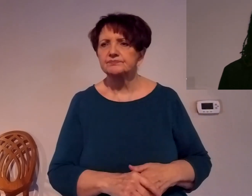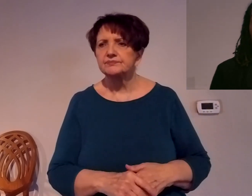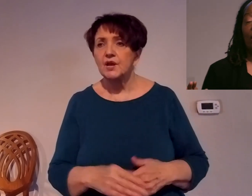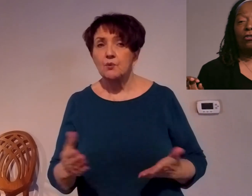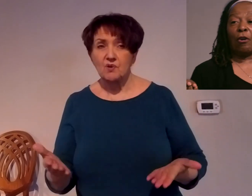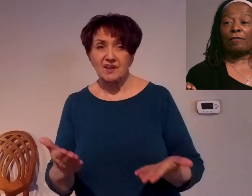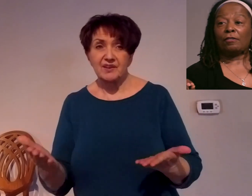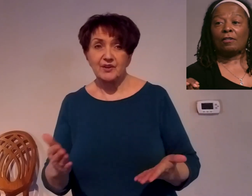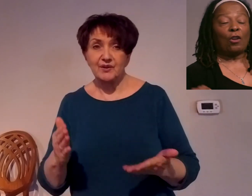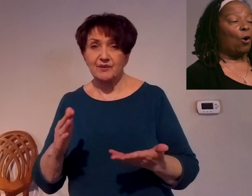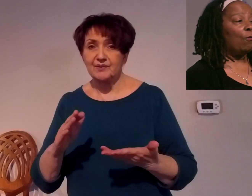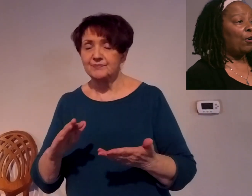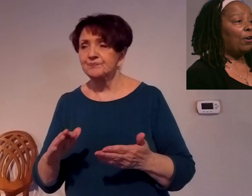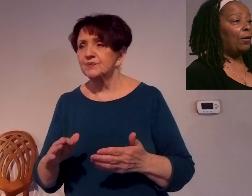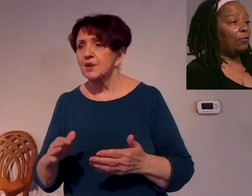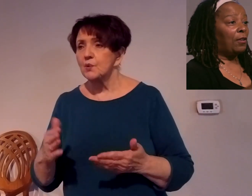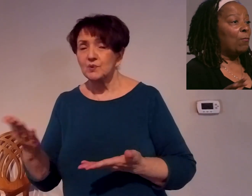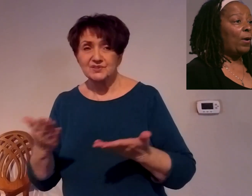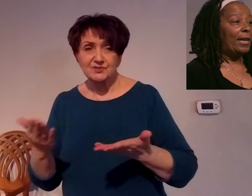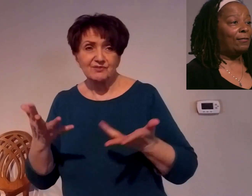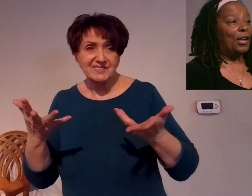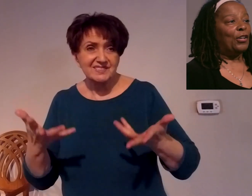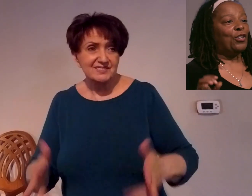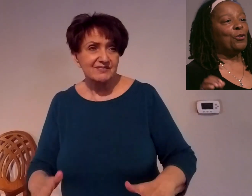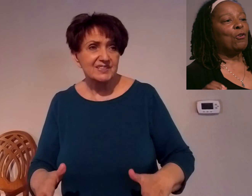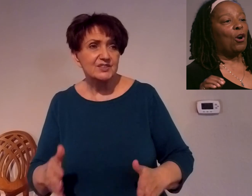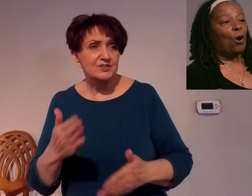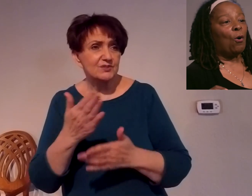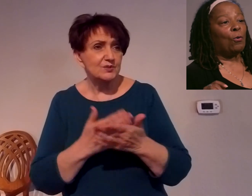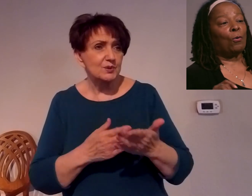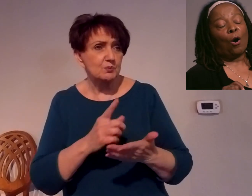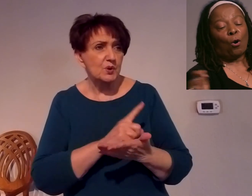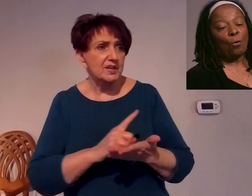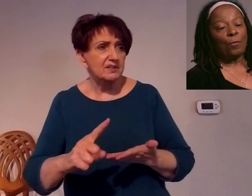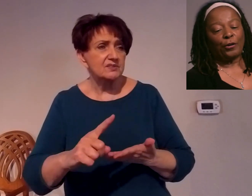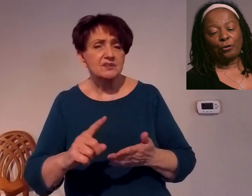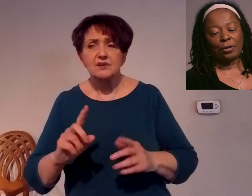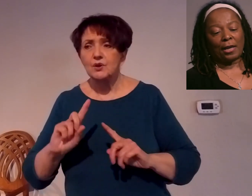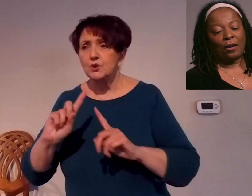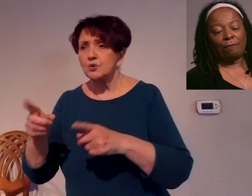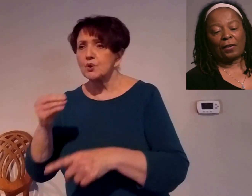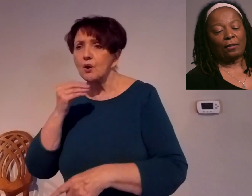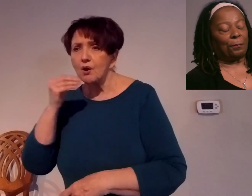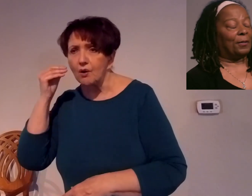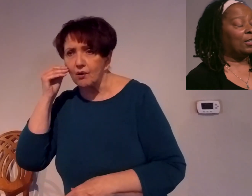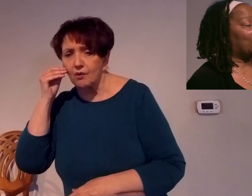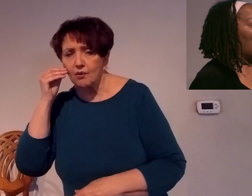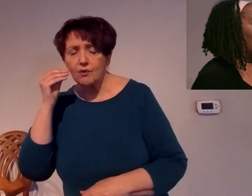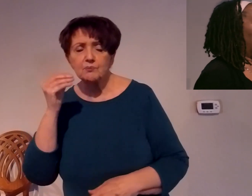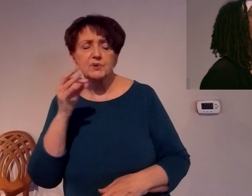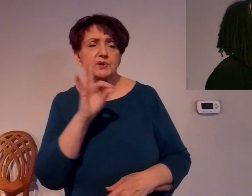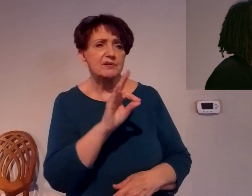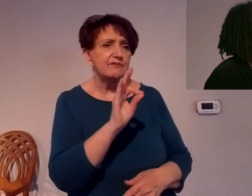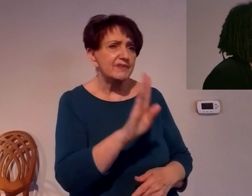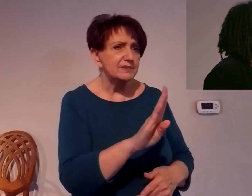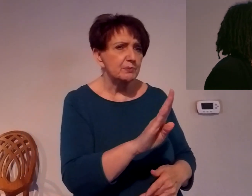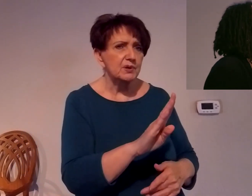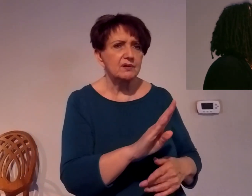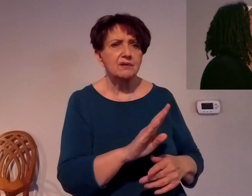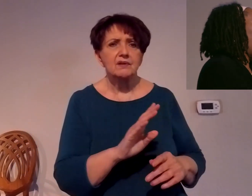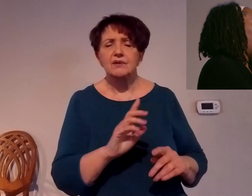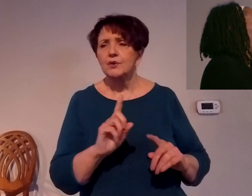of you, when service is over some weeks, you go home or you get on Facebook or